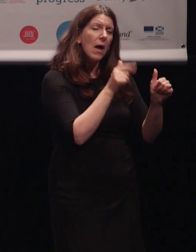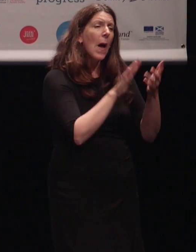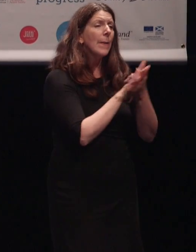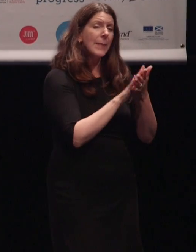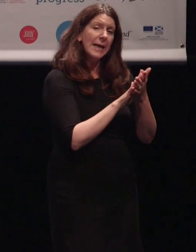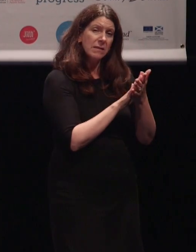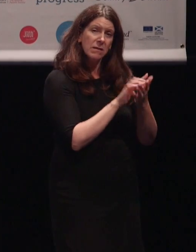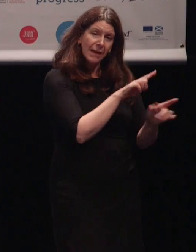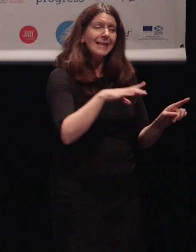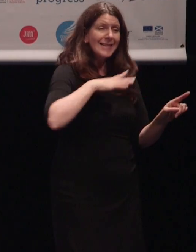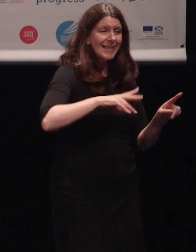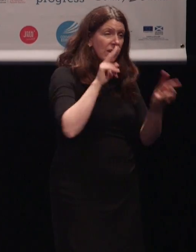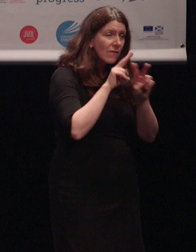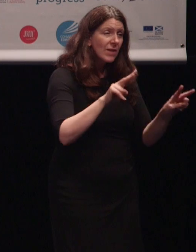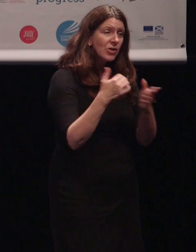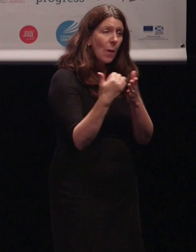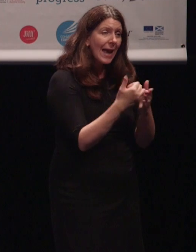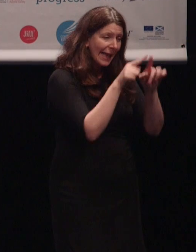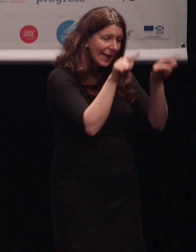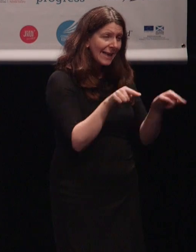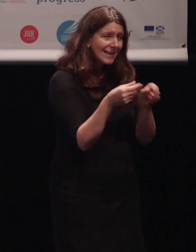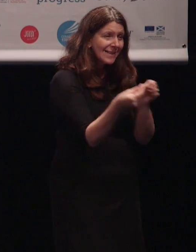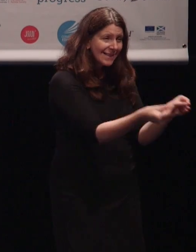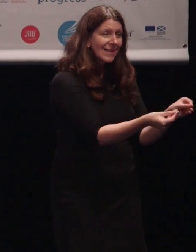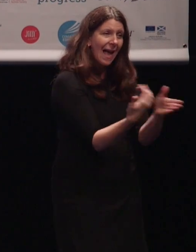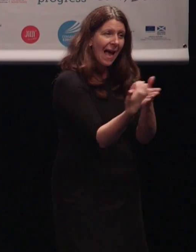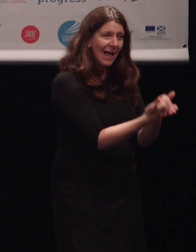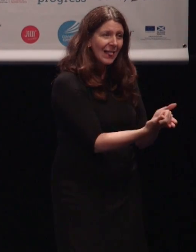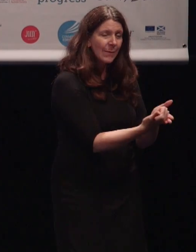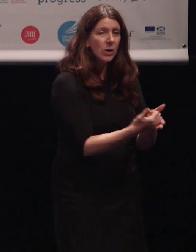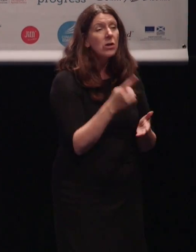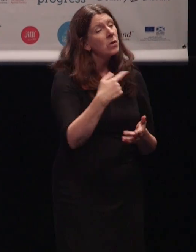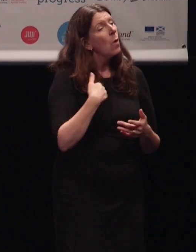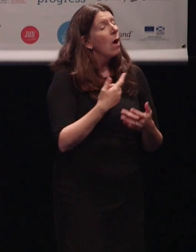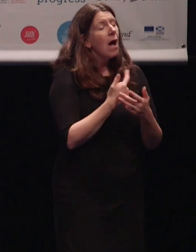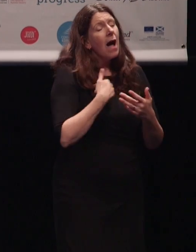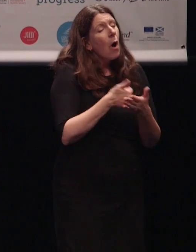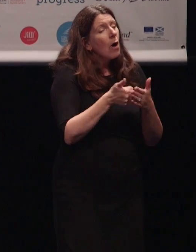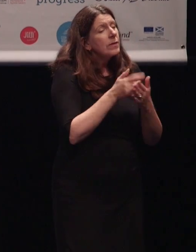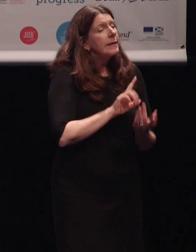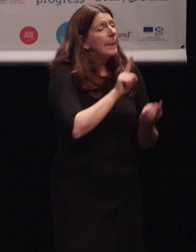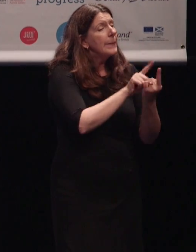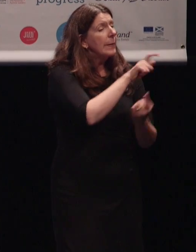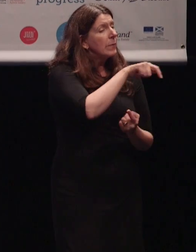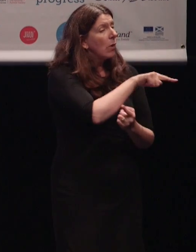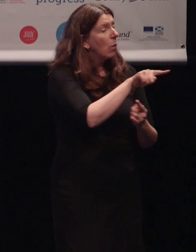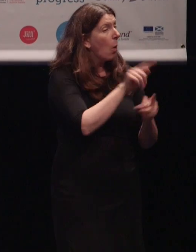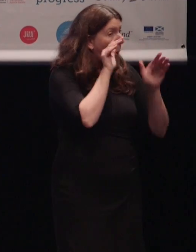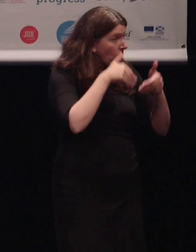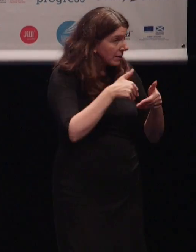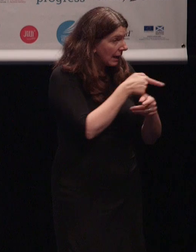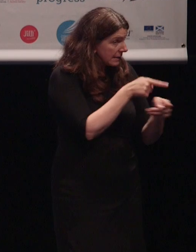anyway. So in my experience, I meet a lot of people with autism who speak well, but still